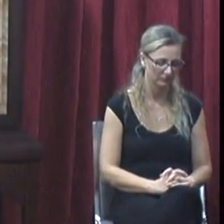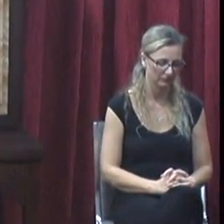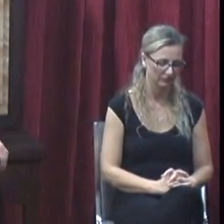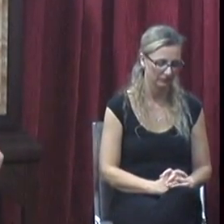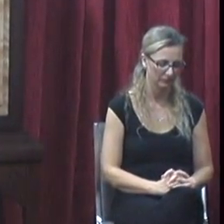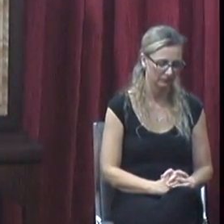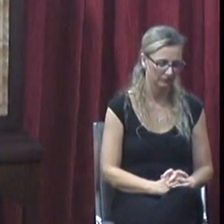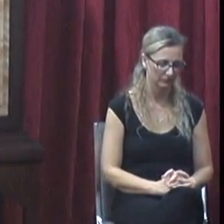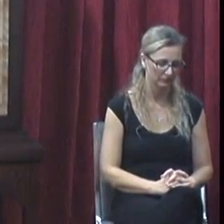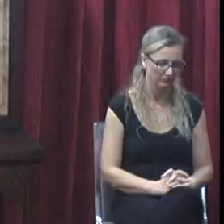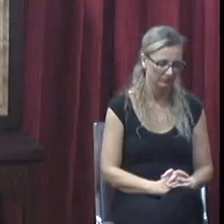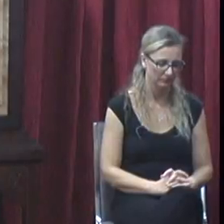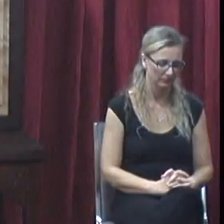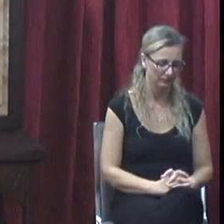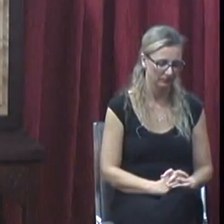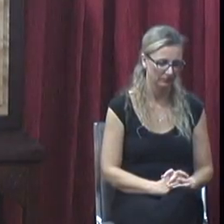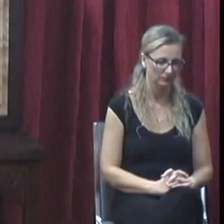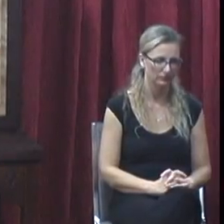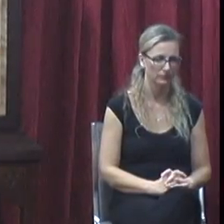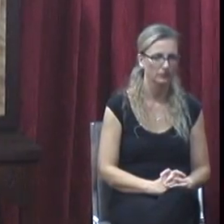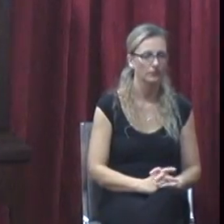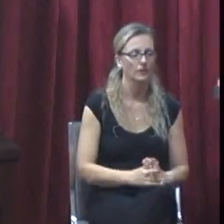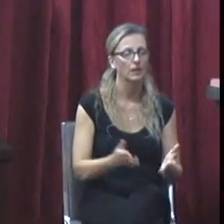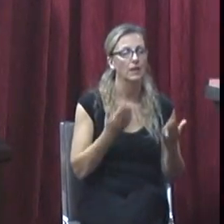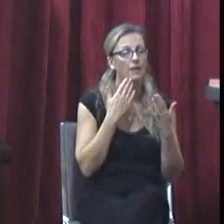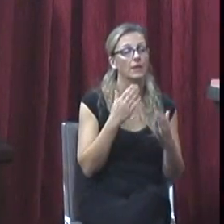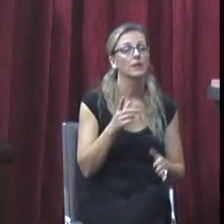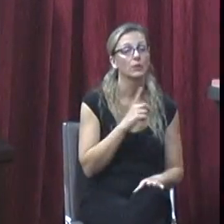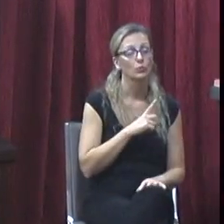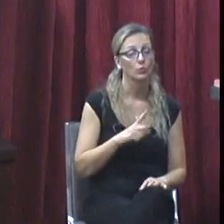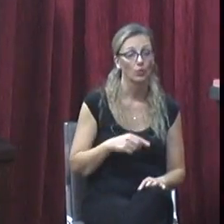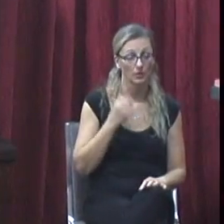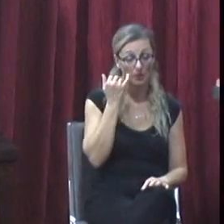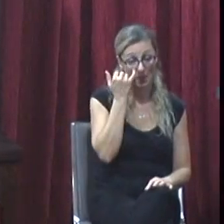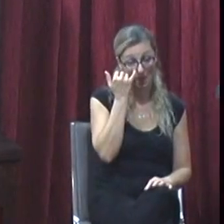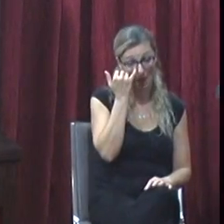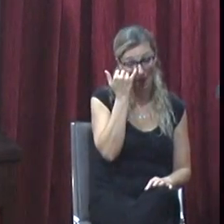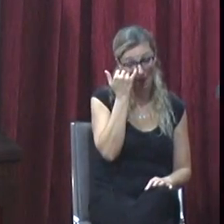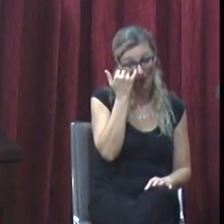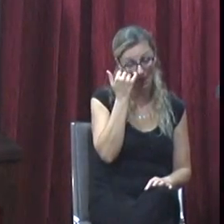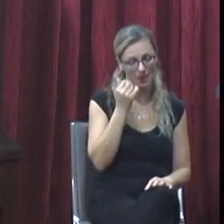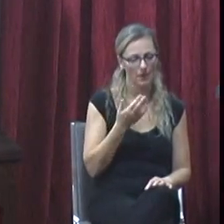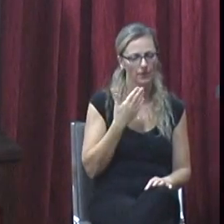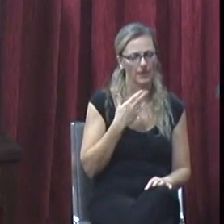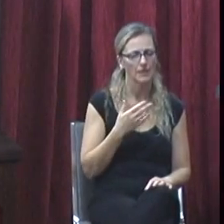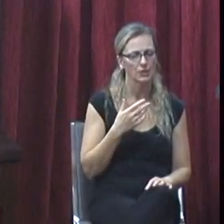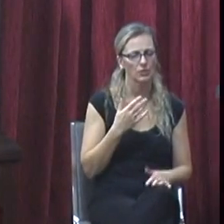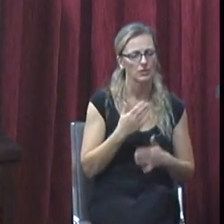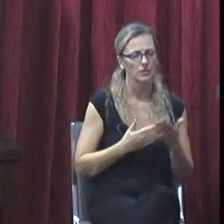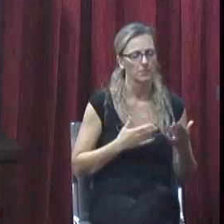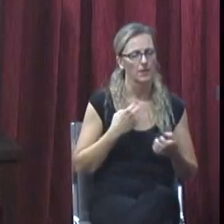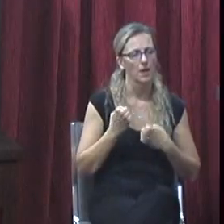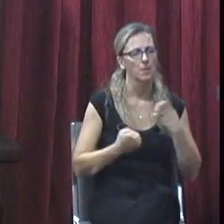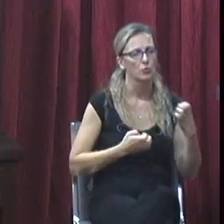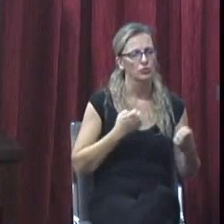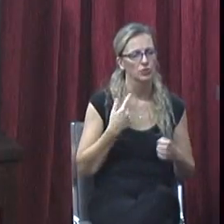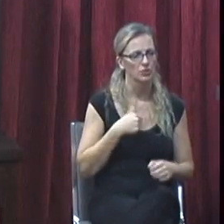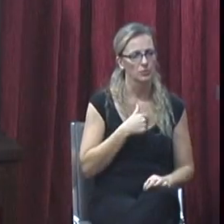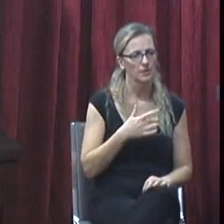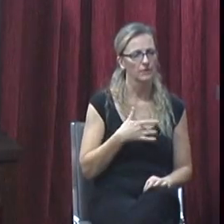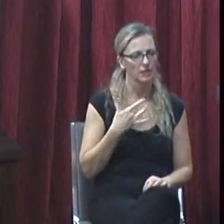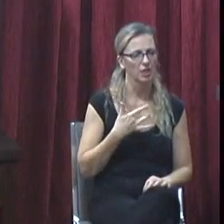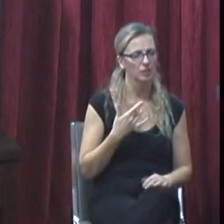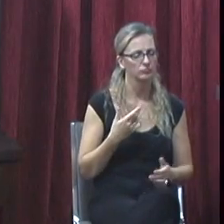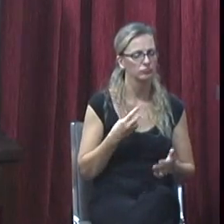Thank you, Lord. Thank you, Lord, that some of the emotions we feel are actually indicators of the things we haven't given you. Some